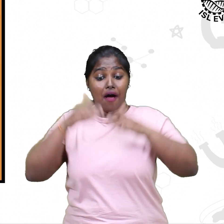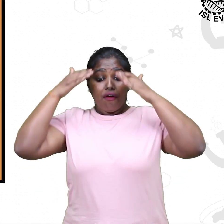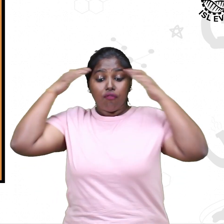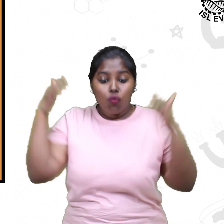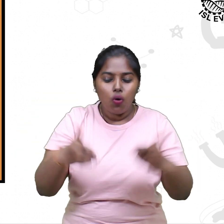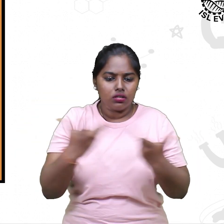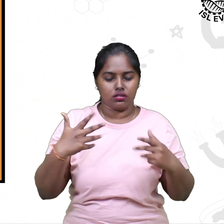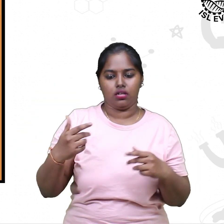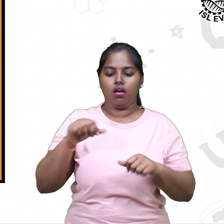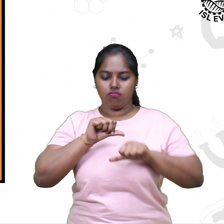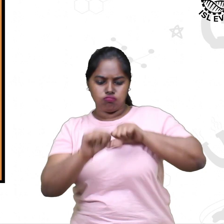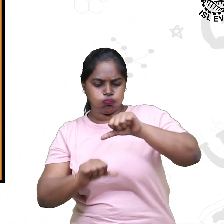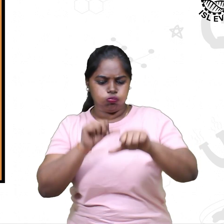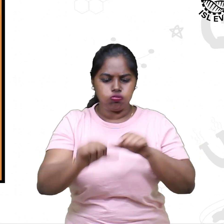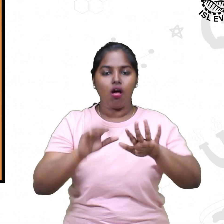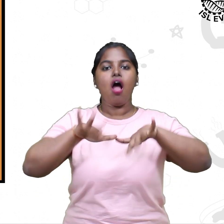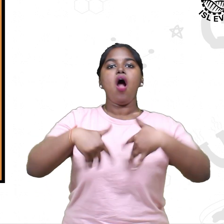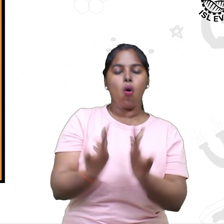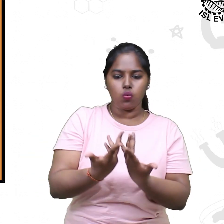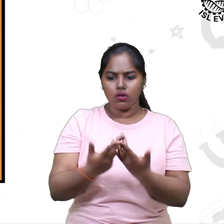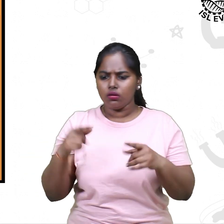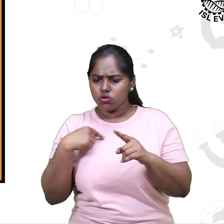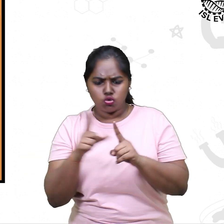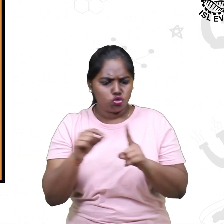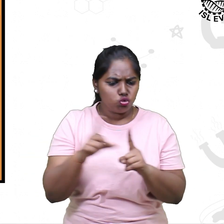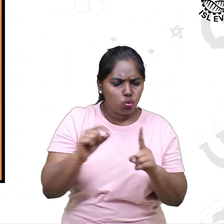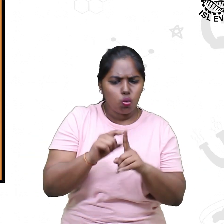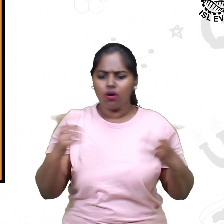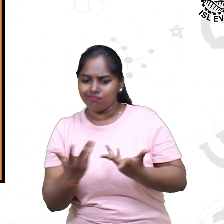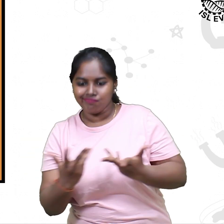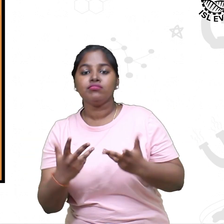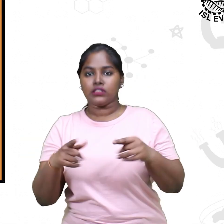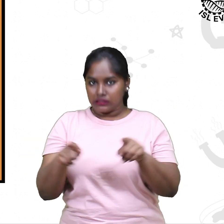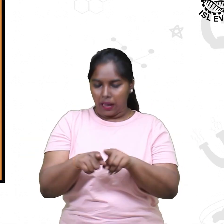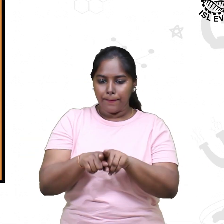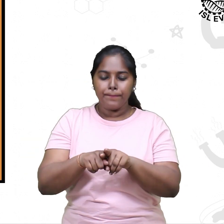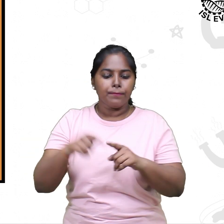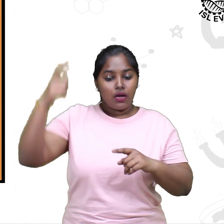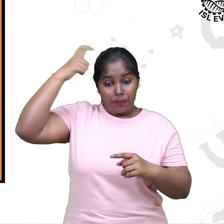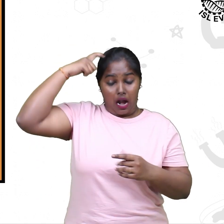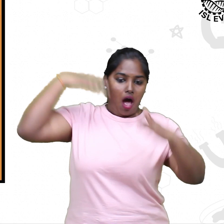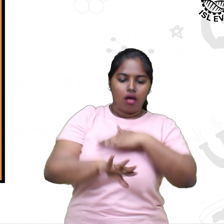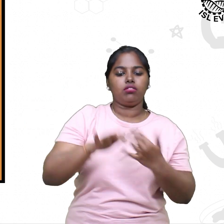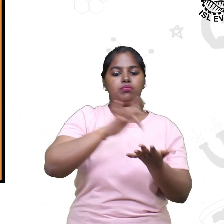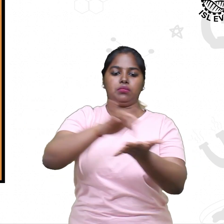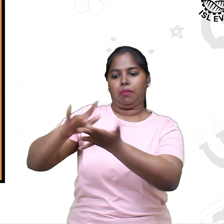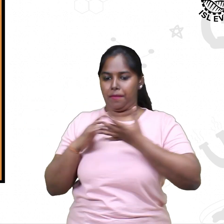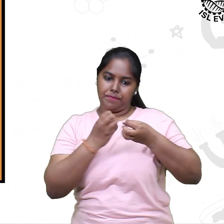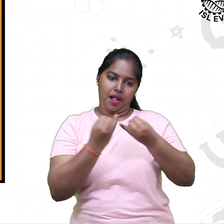on functional imaging. So essentially what you're doing in functional imaging is there are certain regions of the brain that